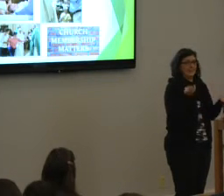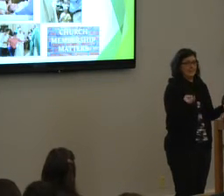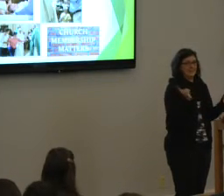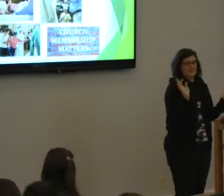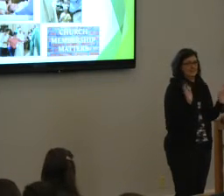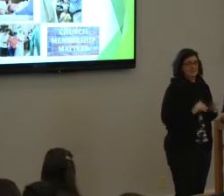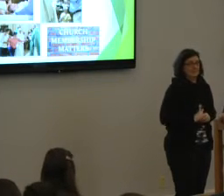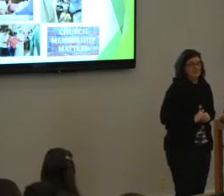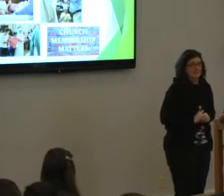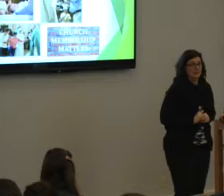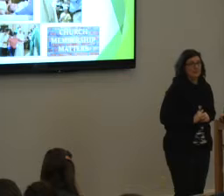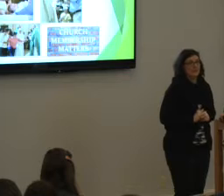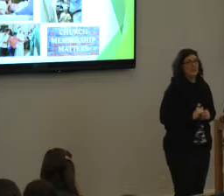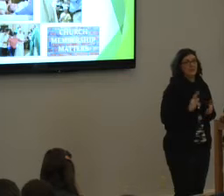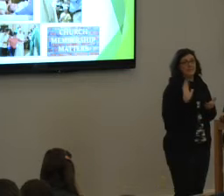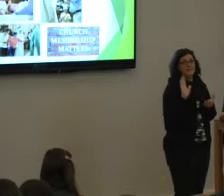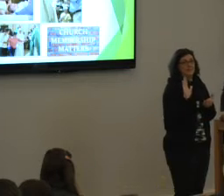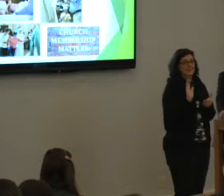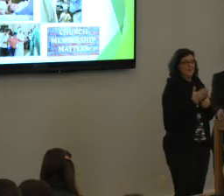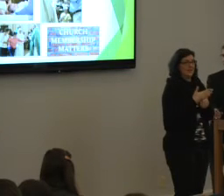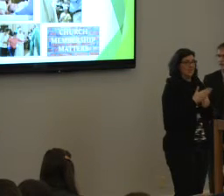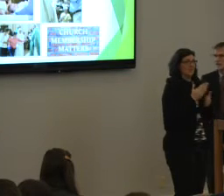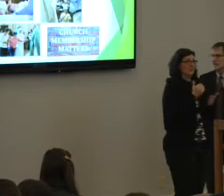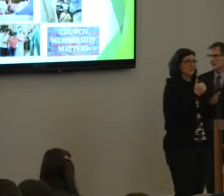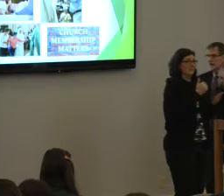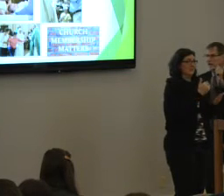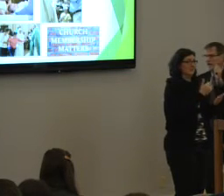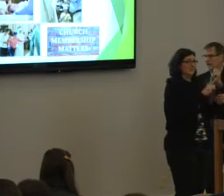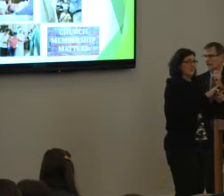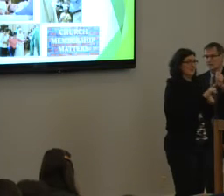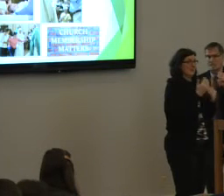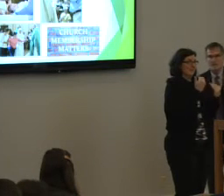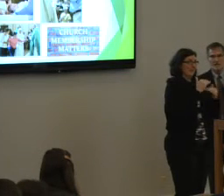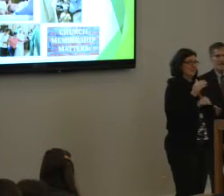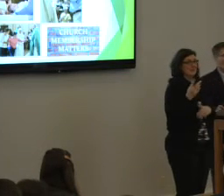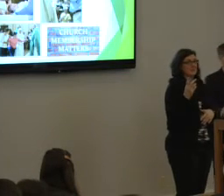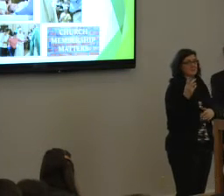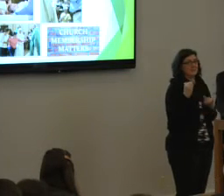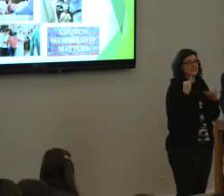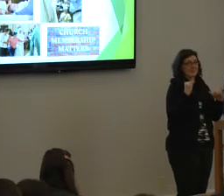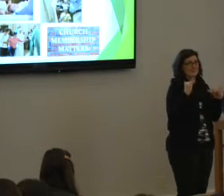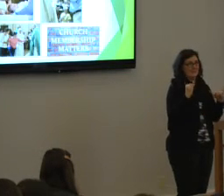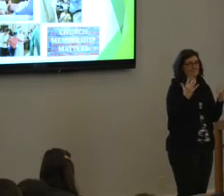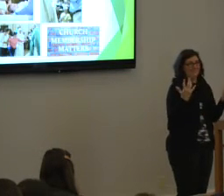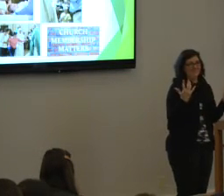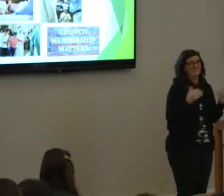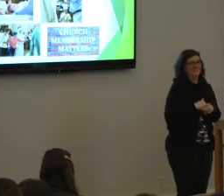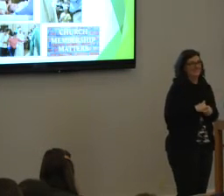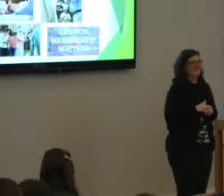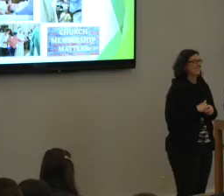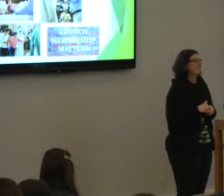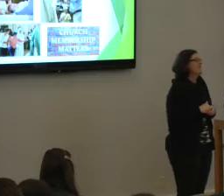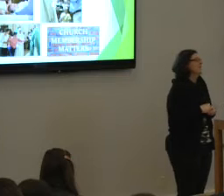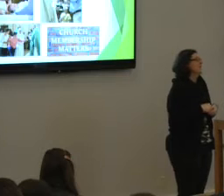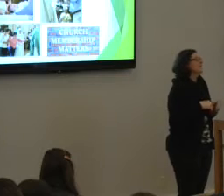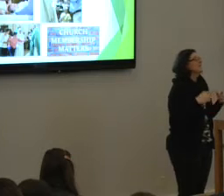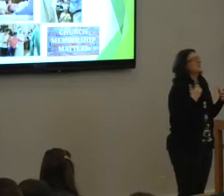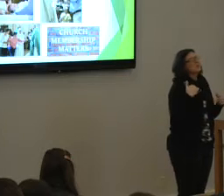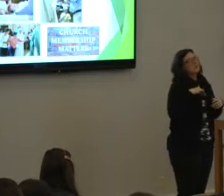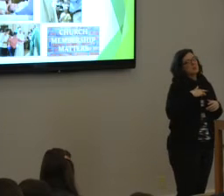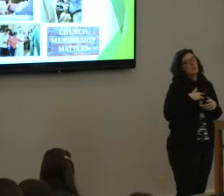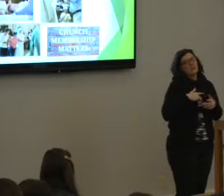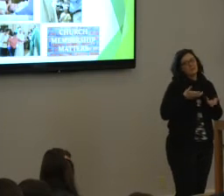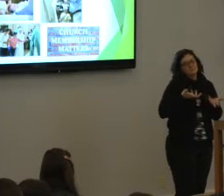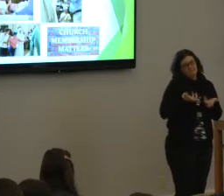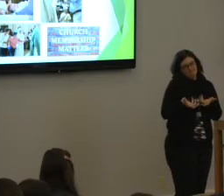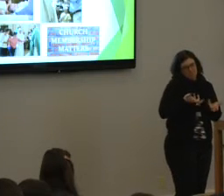some, share some of the same limitations you and I do. And so we figured out some things to do, and